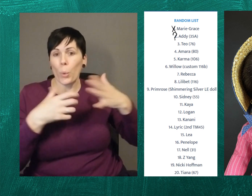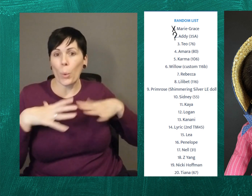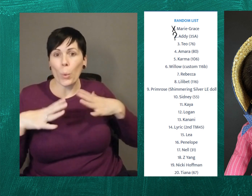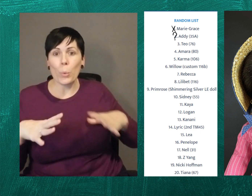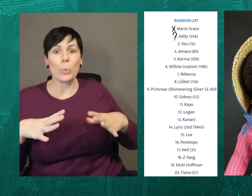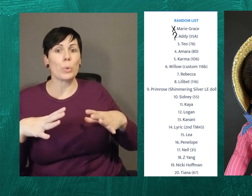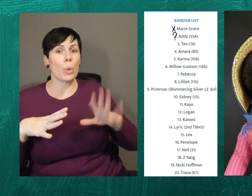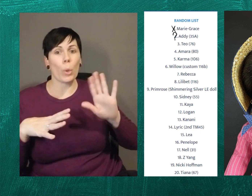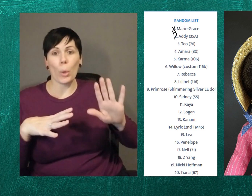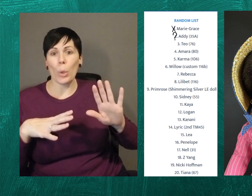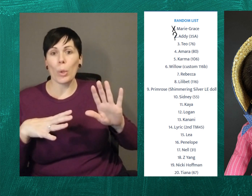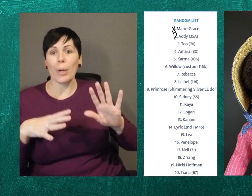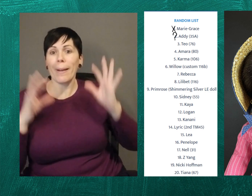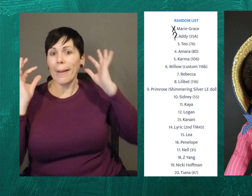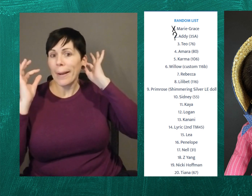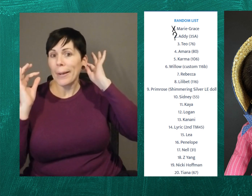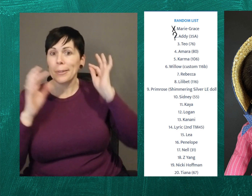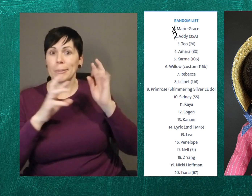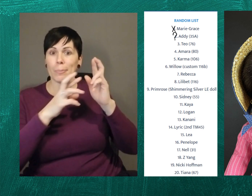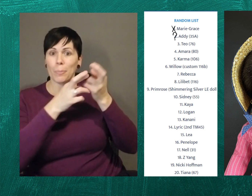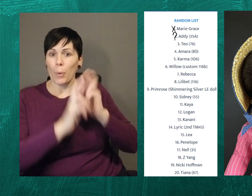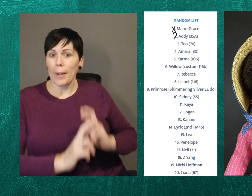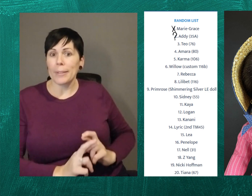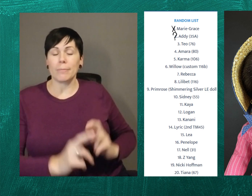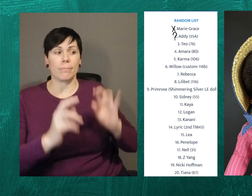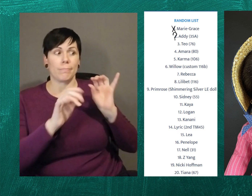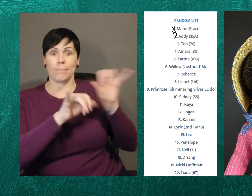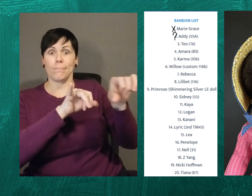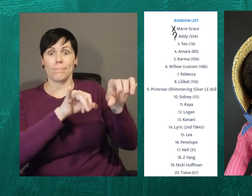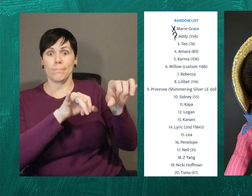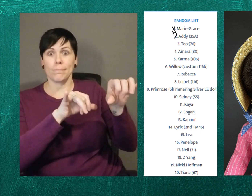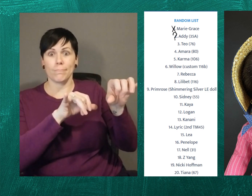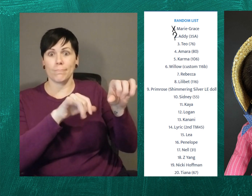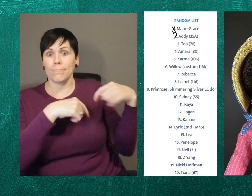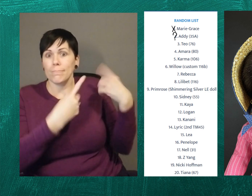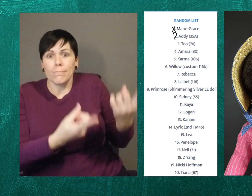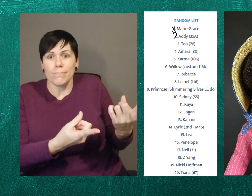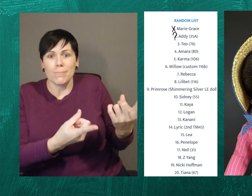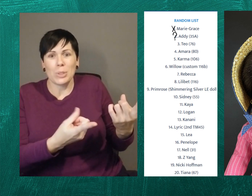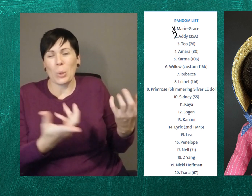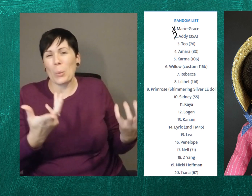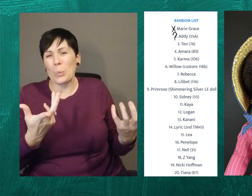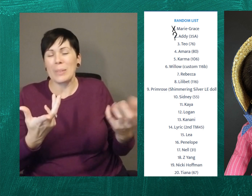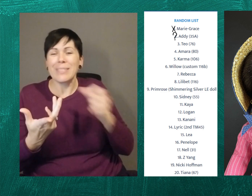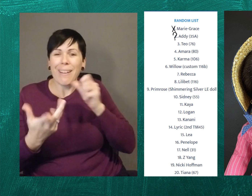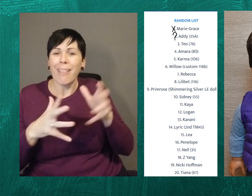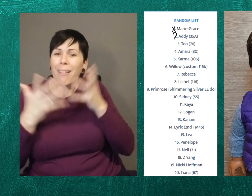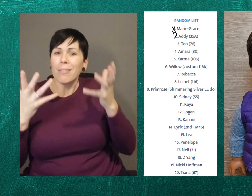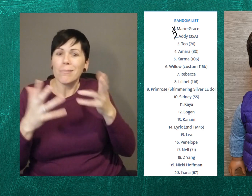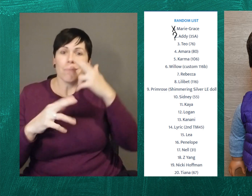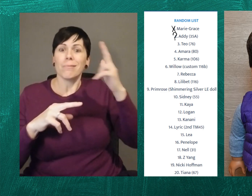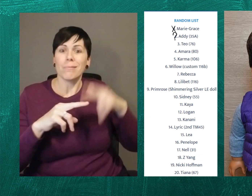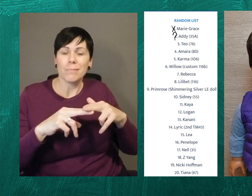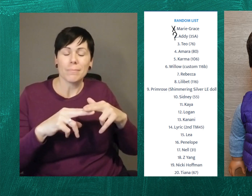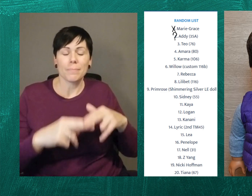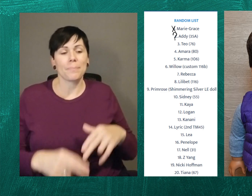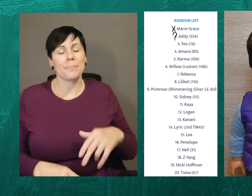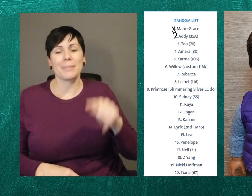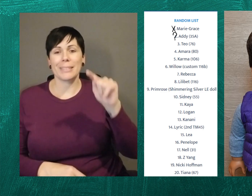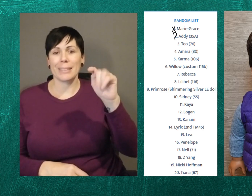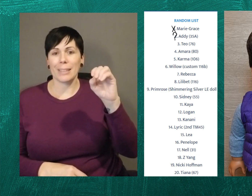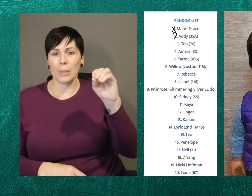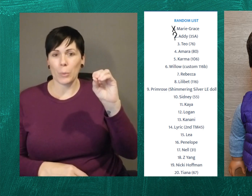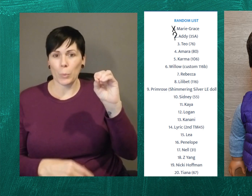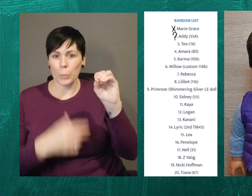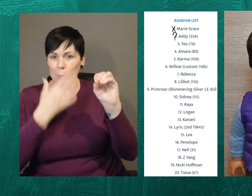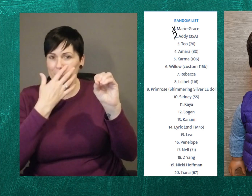with her hair. I wouldn't do anything with her. So I'm not sure if I would pick her. Probably not. Teo, our number 76. Man,